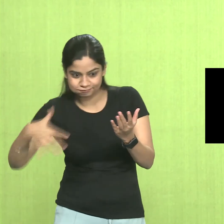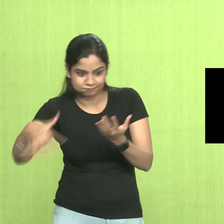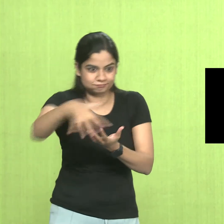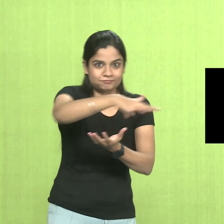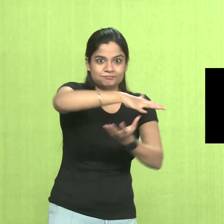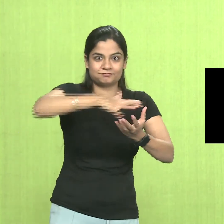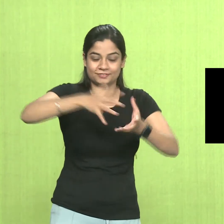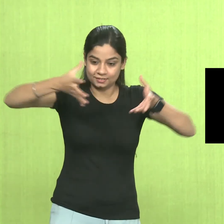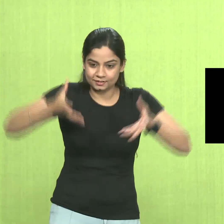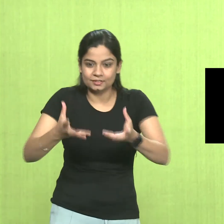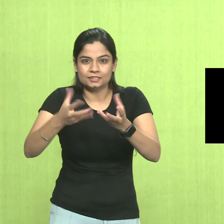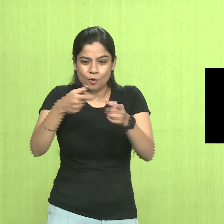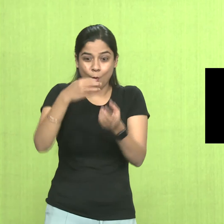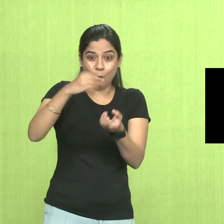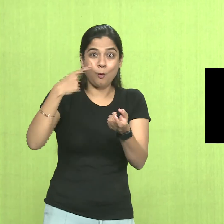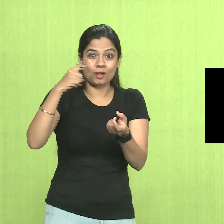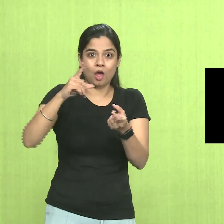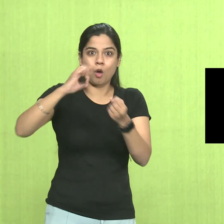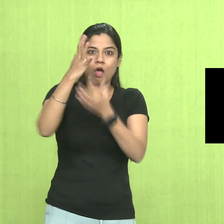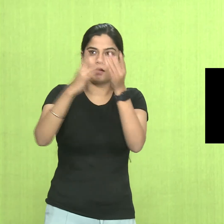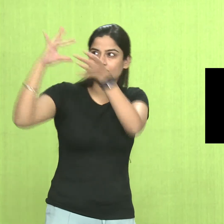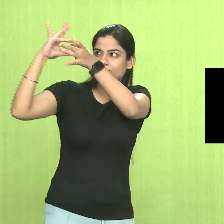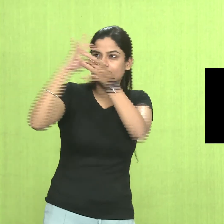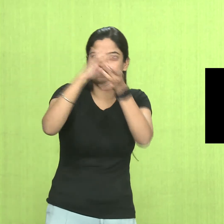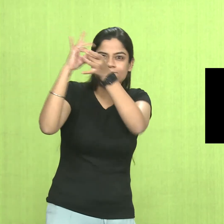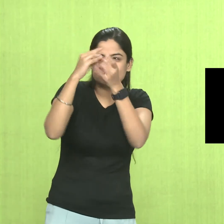oil and then you put it into heat.